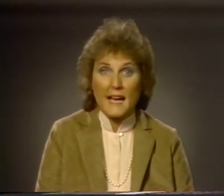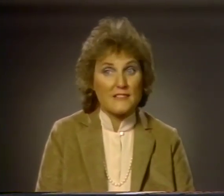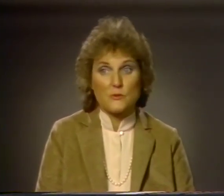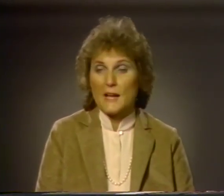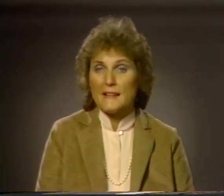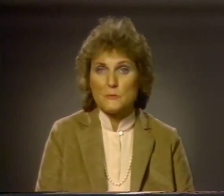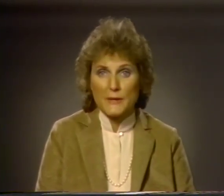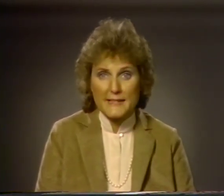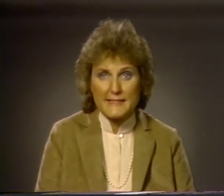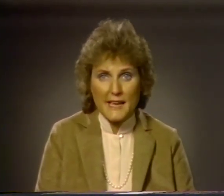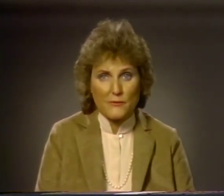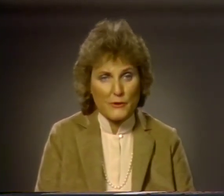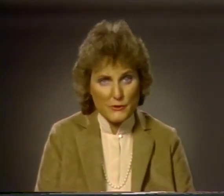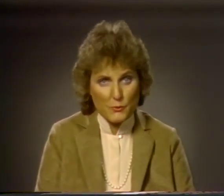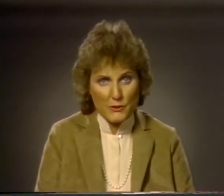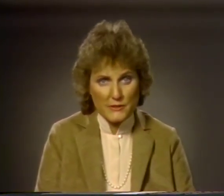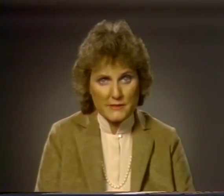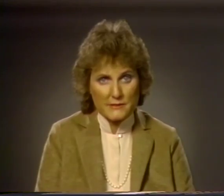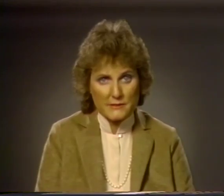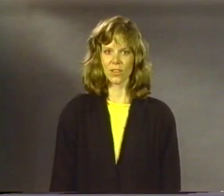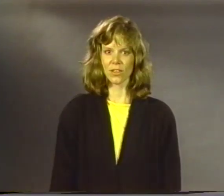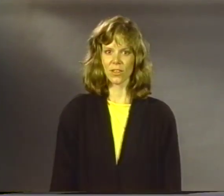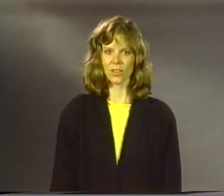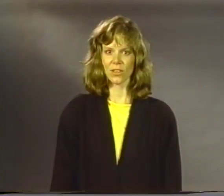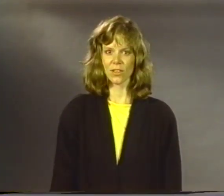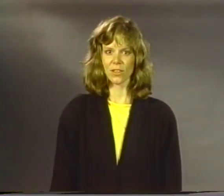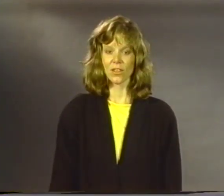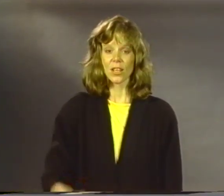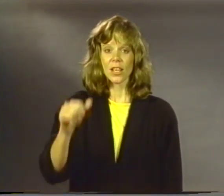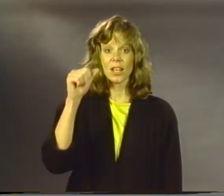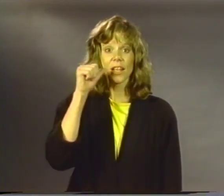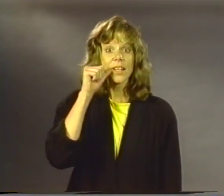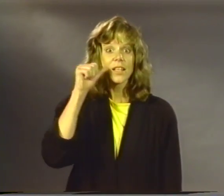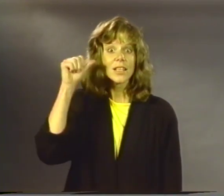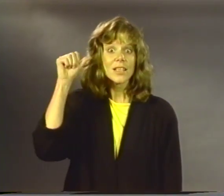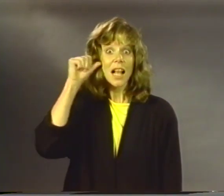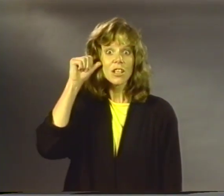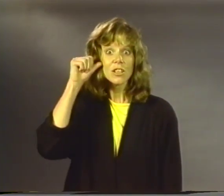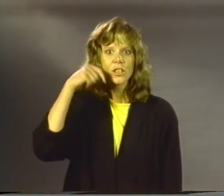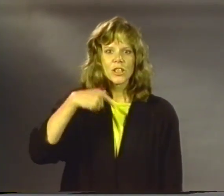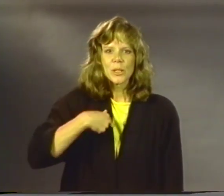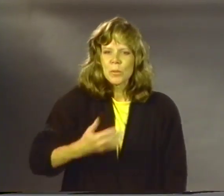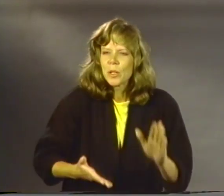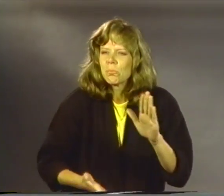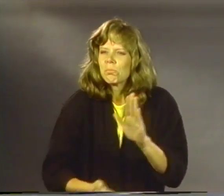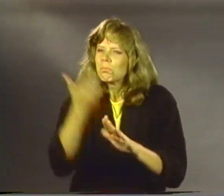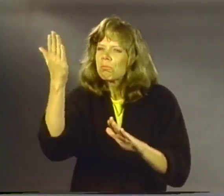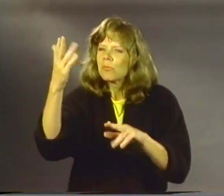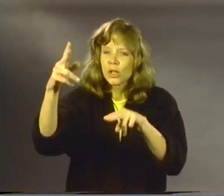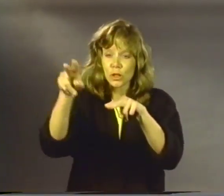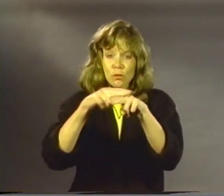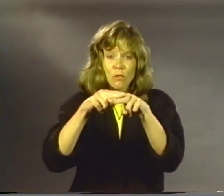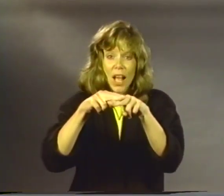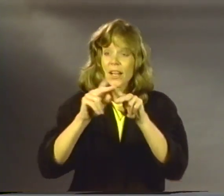do not really stand for those words. Yesterday, I go train to New